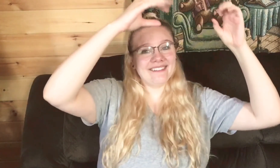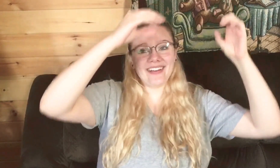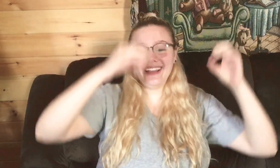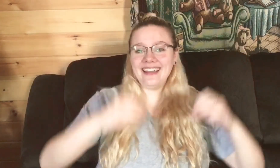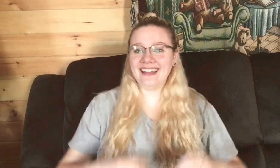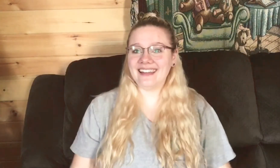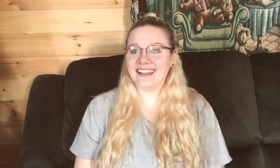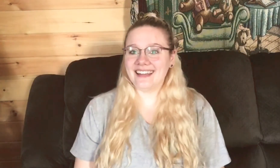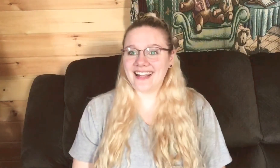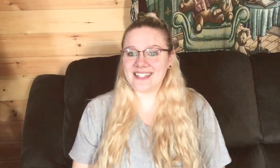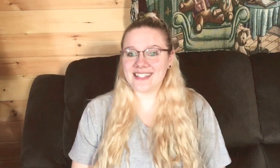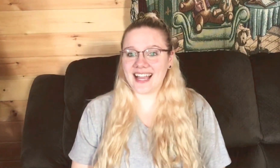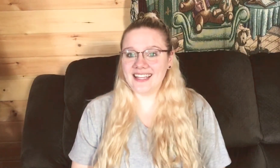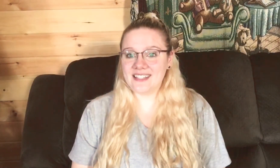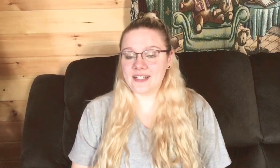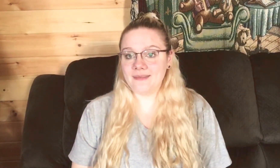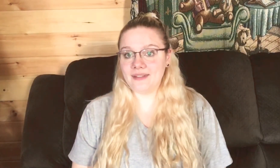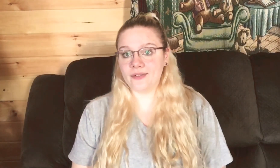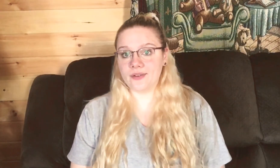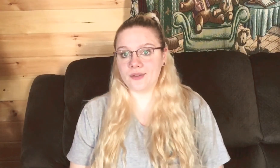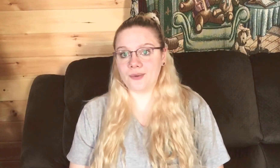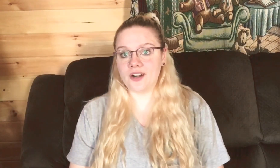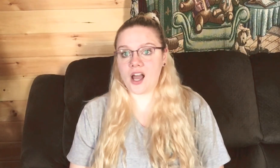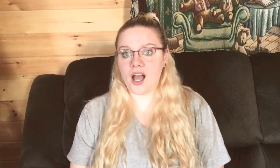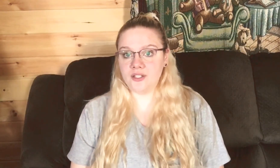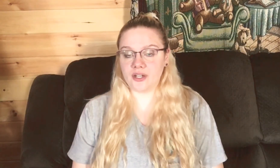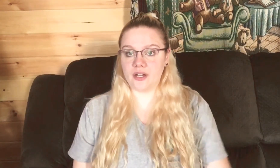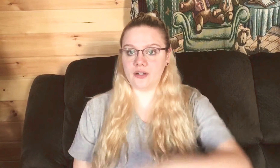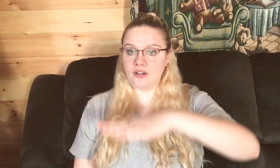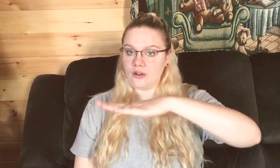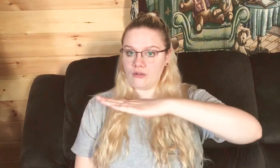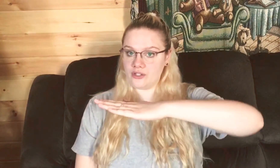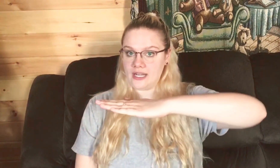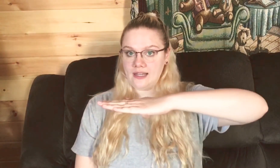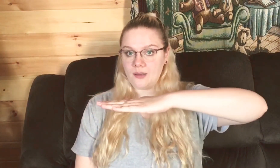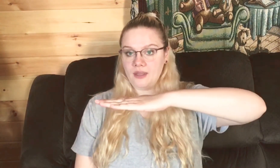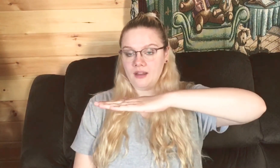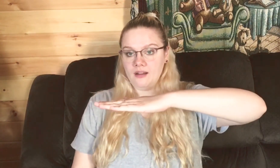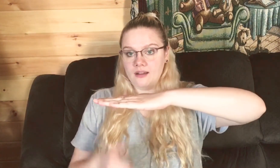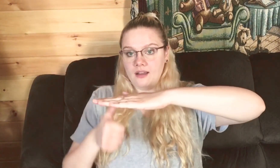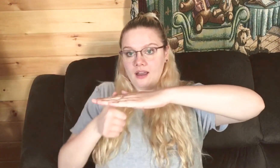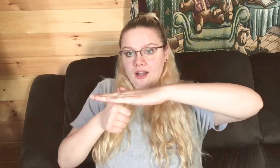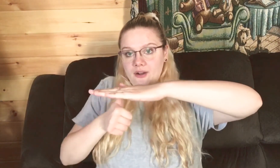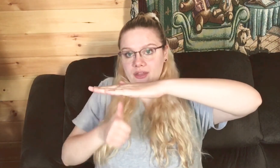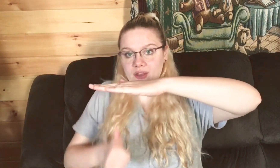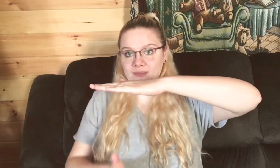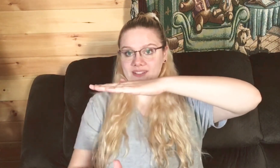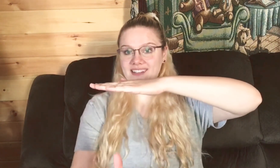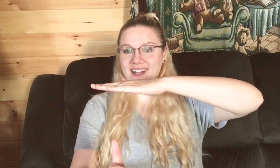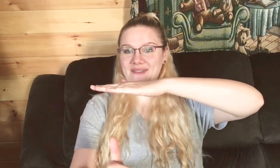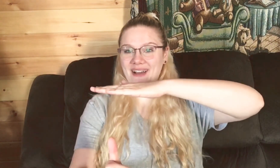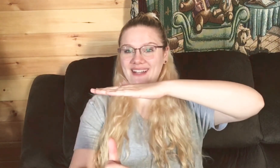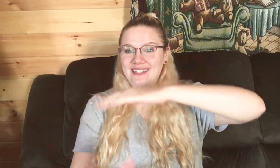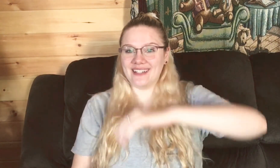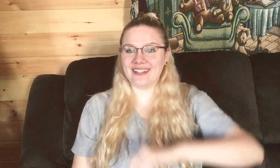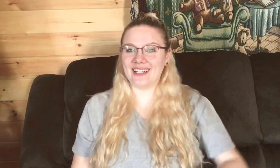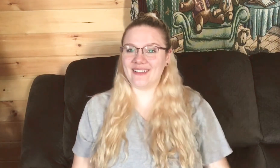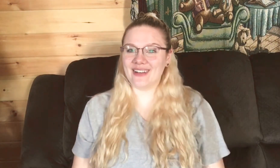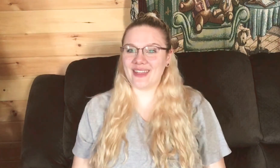Very good. Next sign is going to be for the word under. You're going to hold your hand up here, and your thumb is going to come under, like you're giving a thumbs